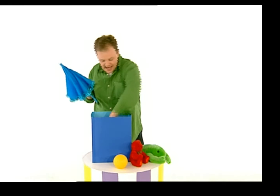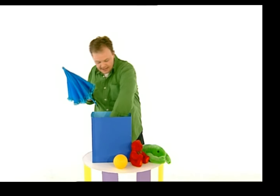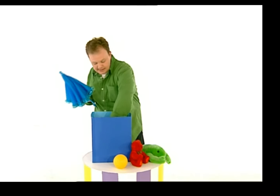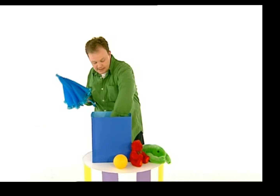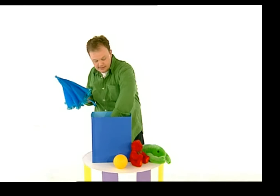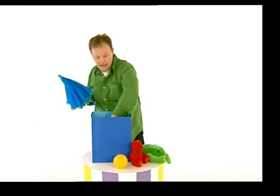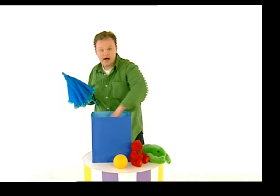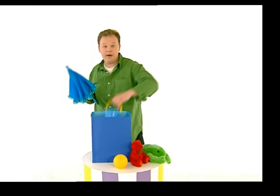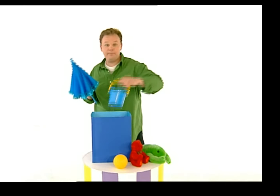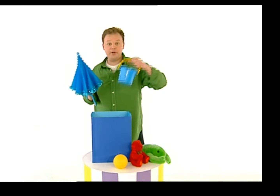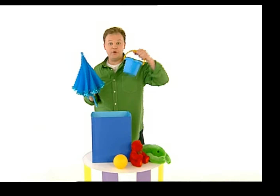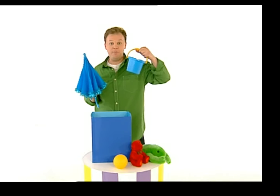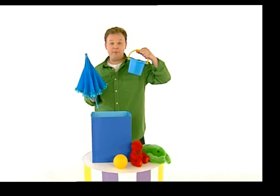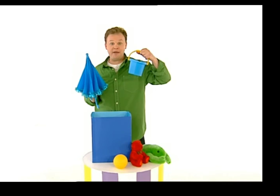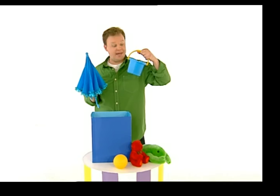and a blue bucket.